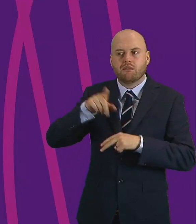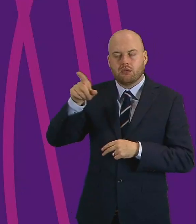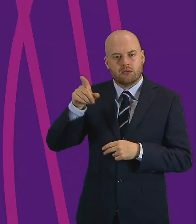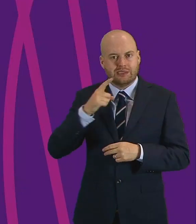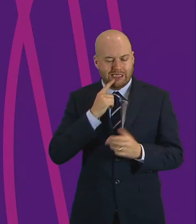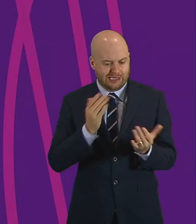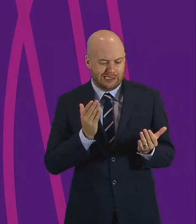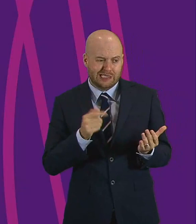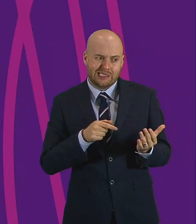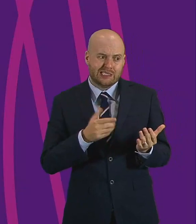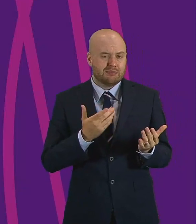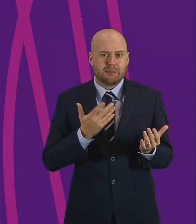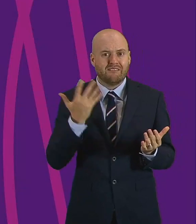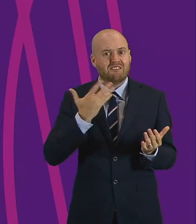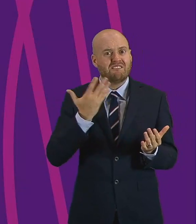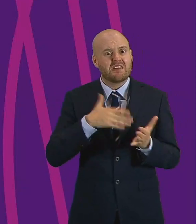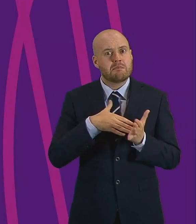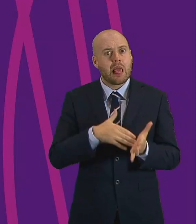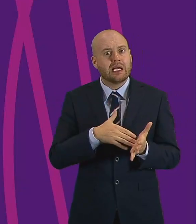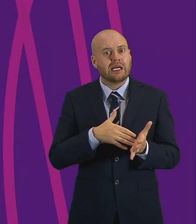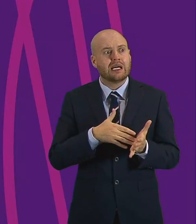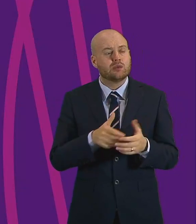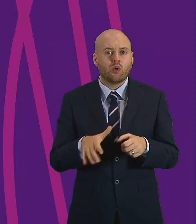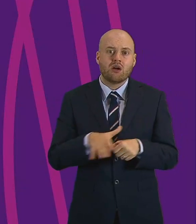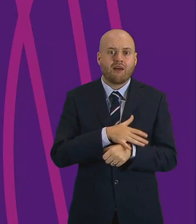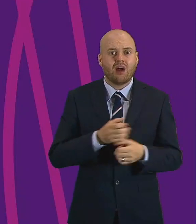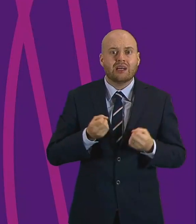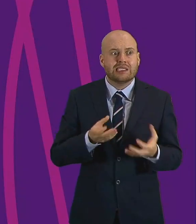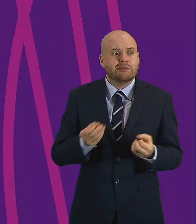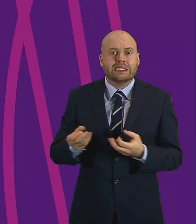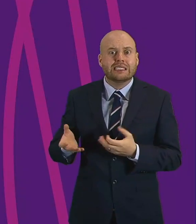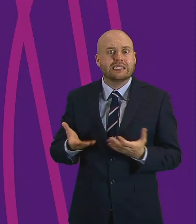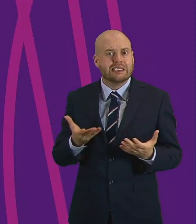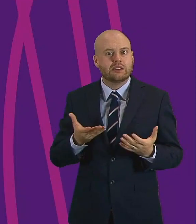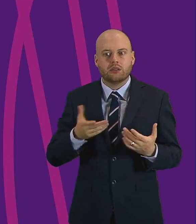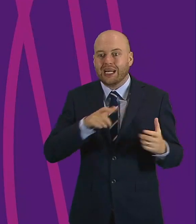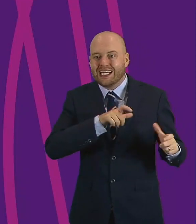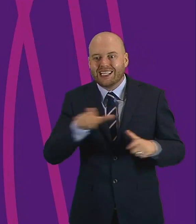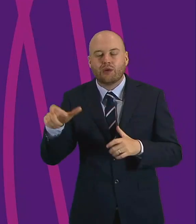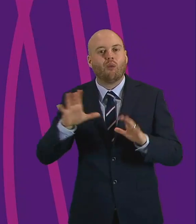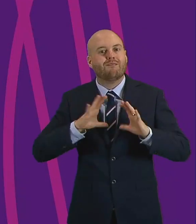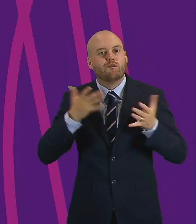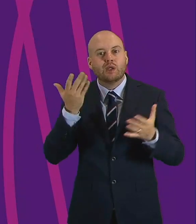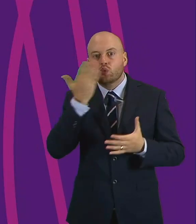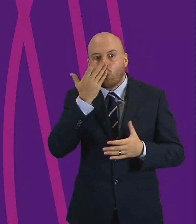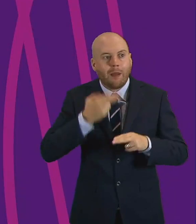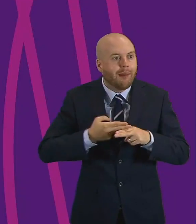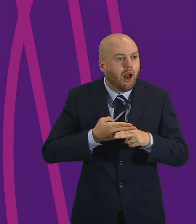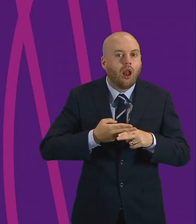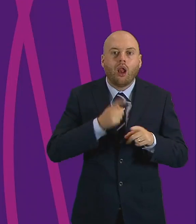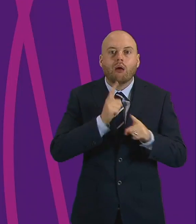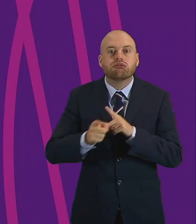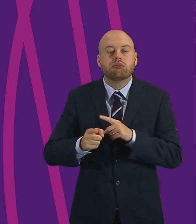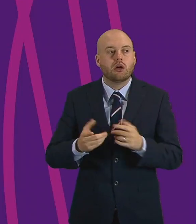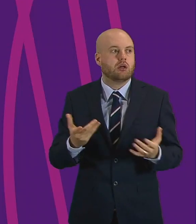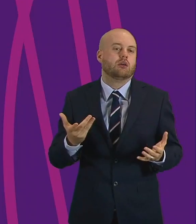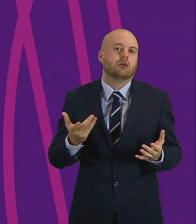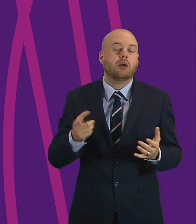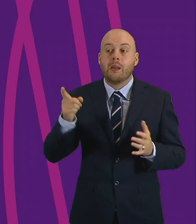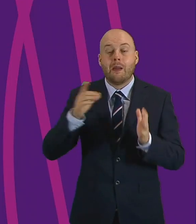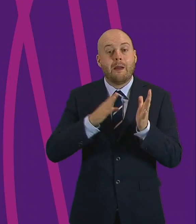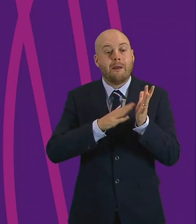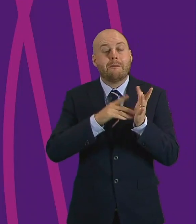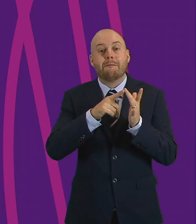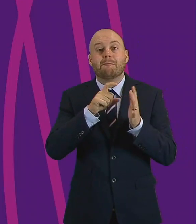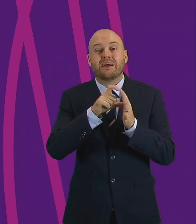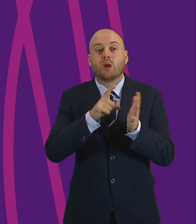£15 million to cover opening up schools and continuing free school meals. In Midlothian, doesn't sound so much, the current